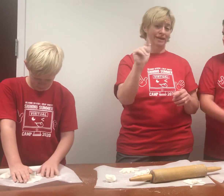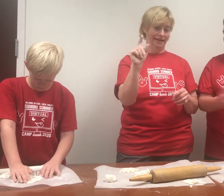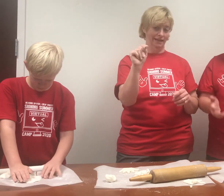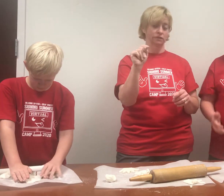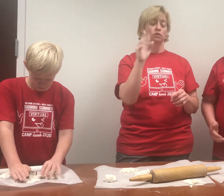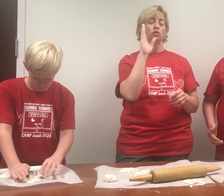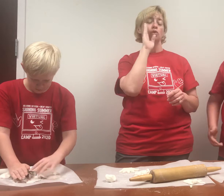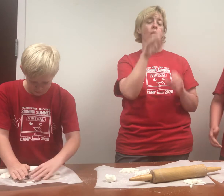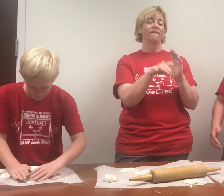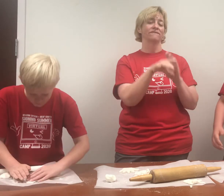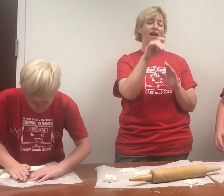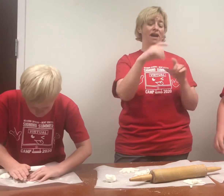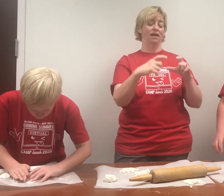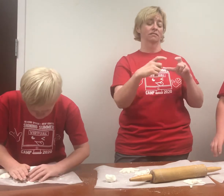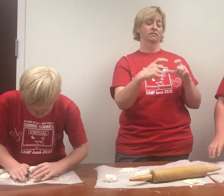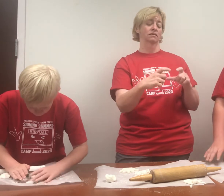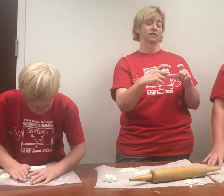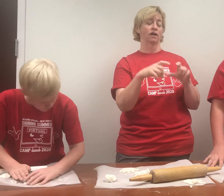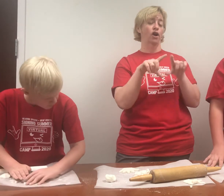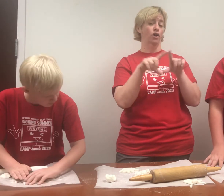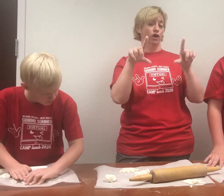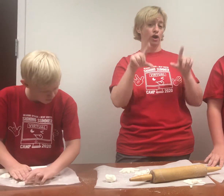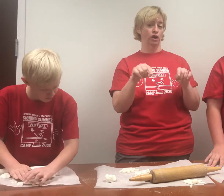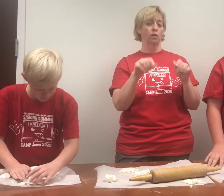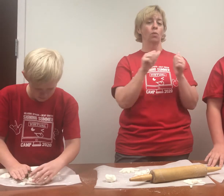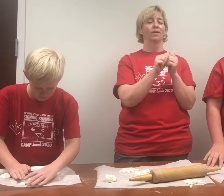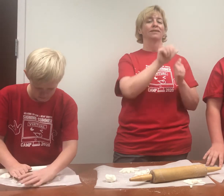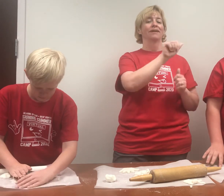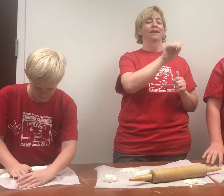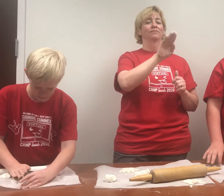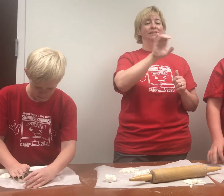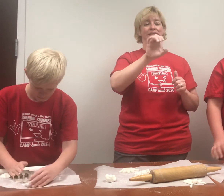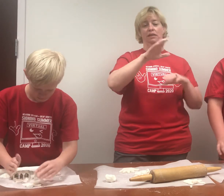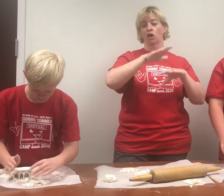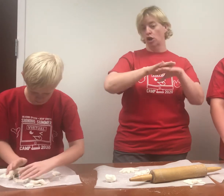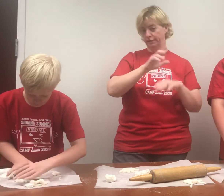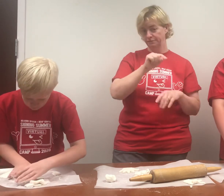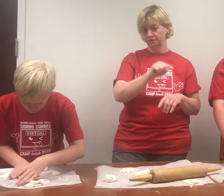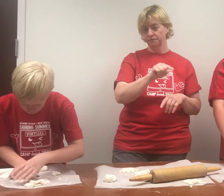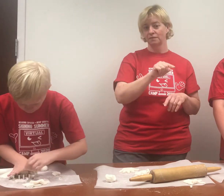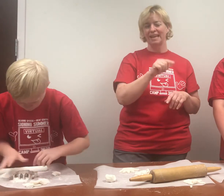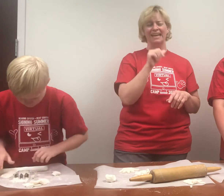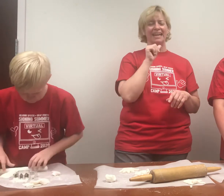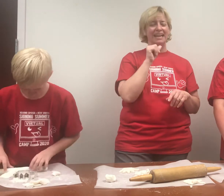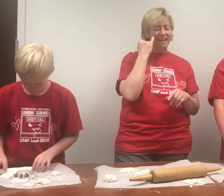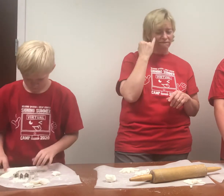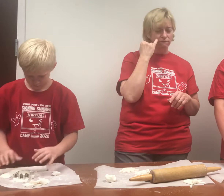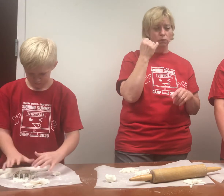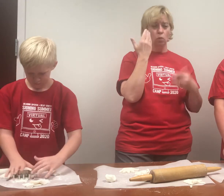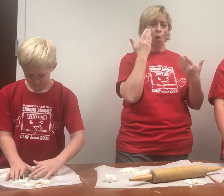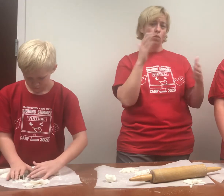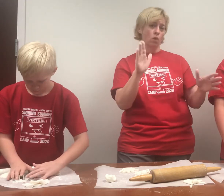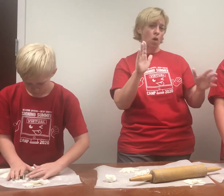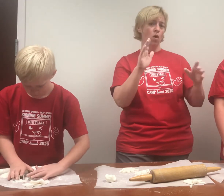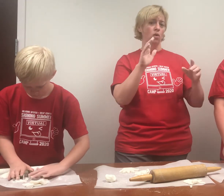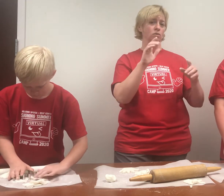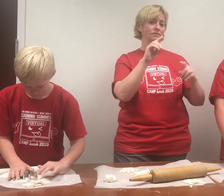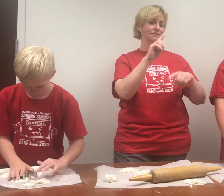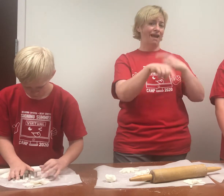So also in your kit, you will find a card and it will have the alphabet on it. If you